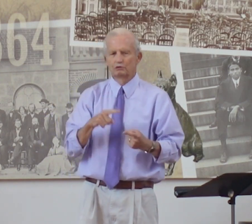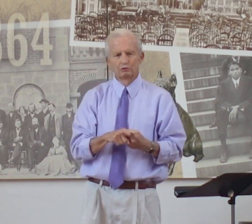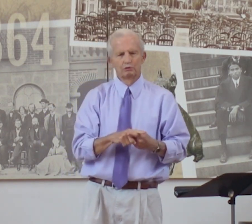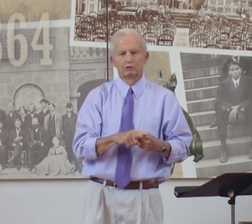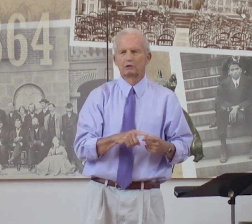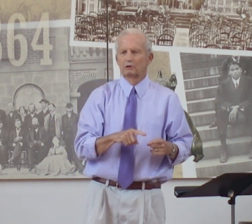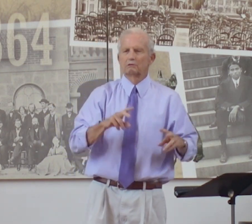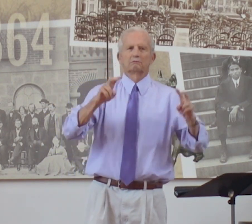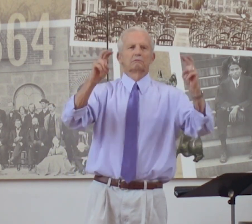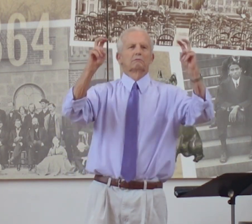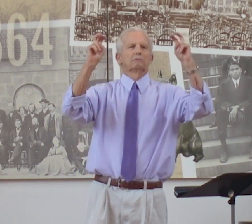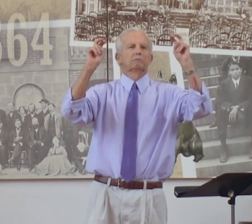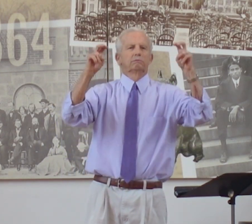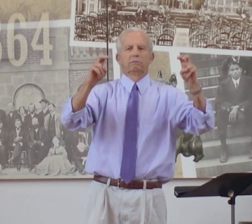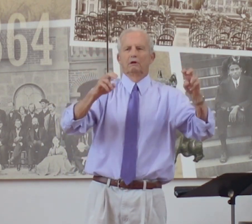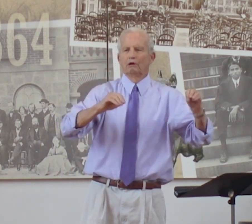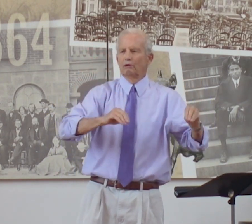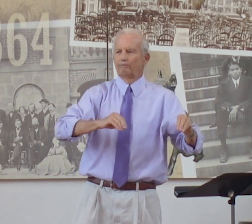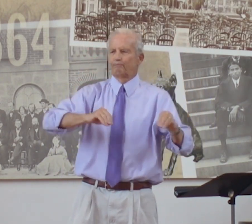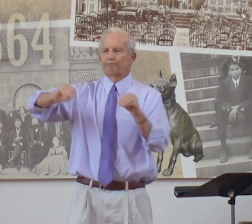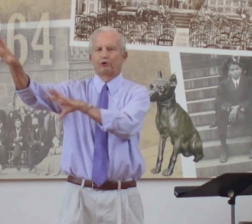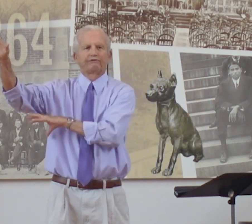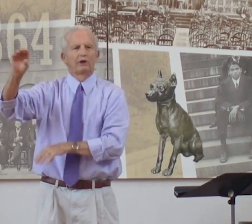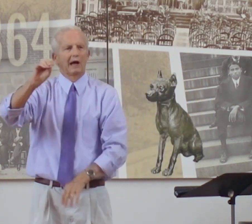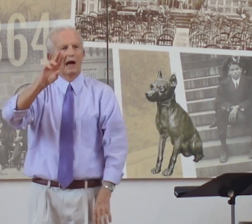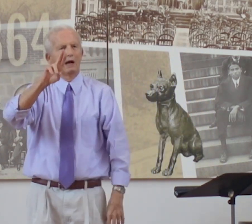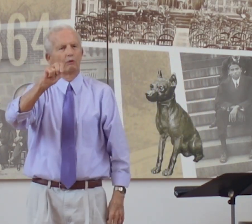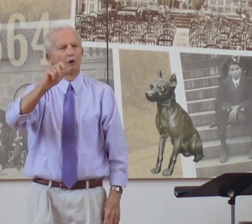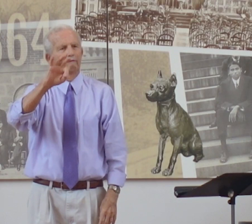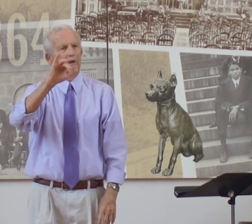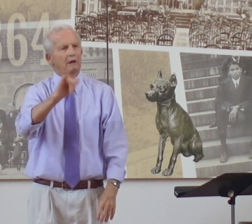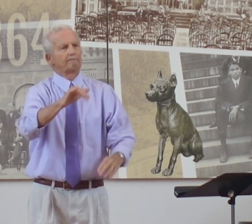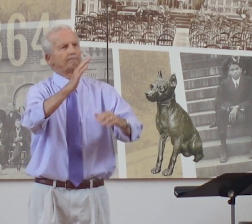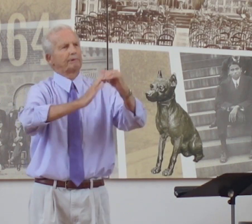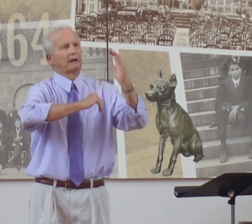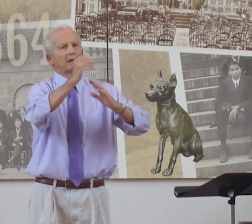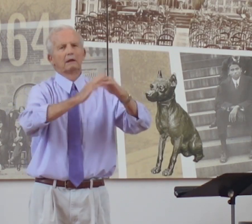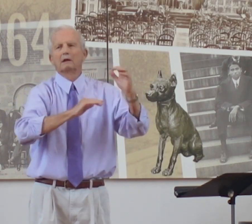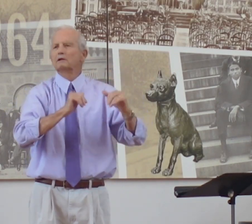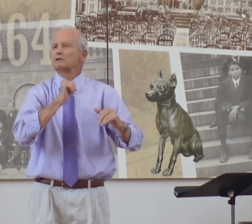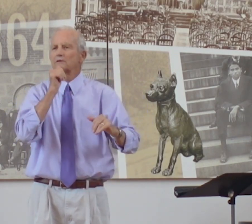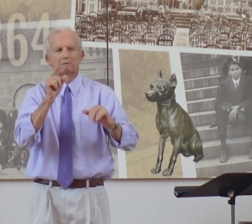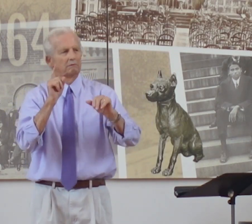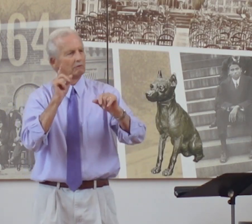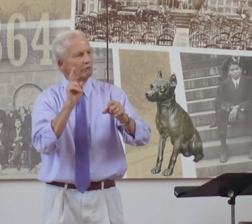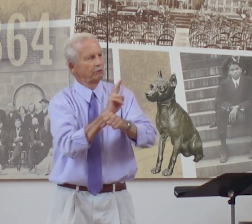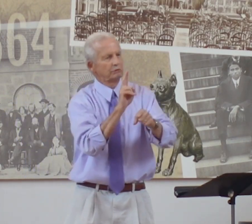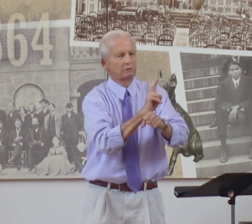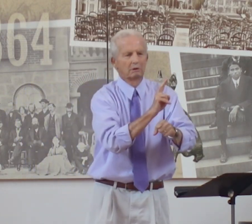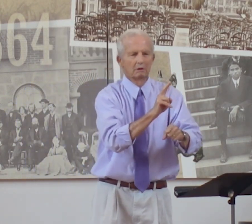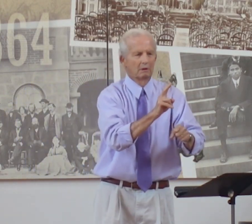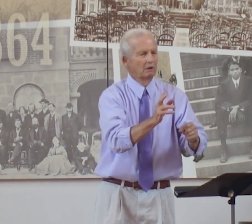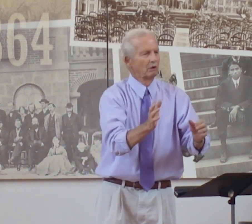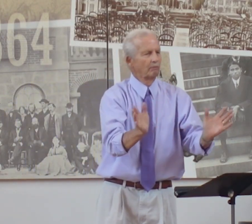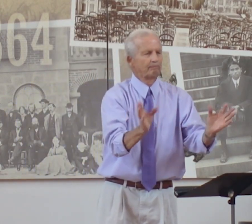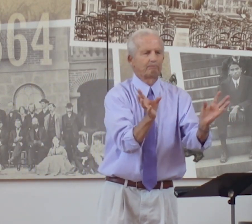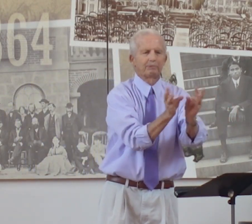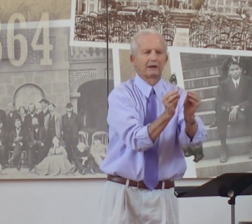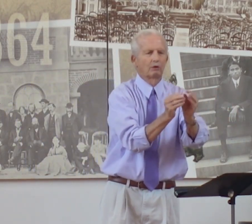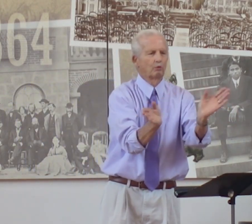In the Schweihart Center is where they met. And then they had to move out of that building. They could no longer